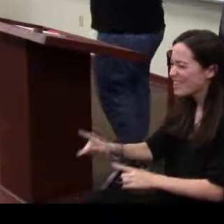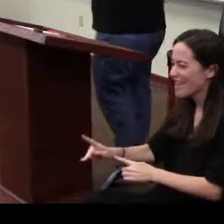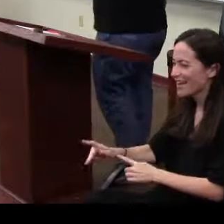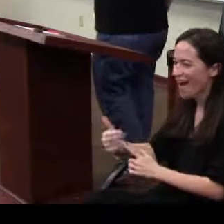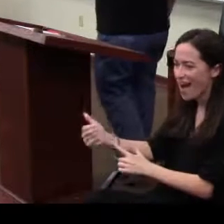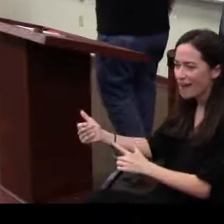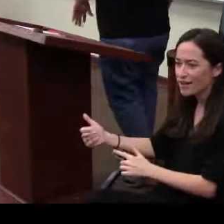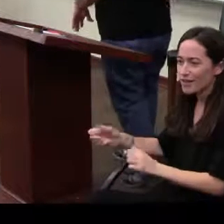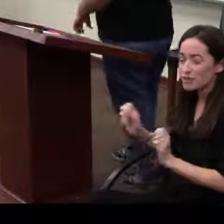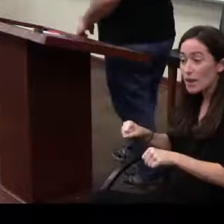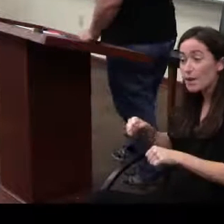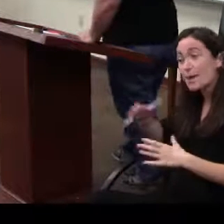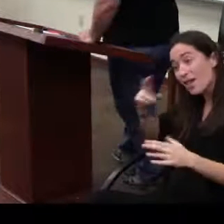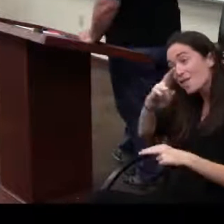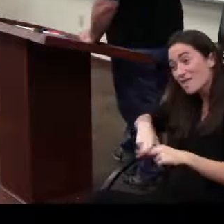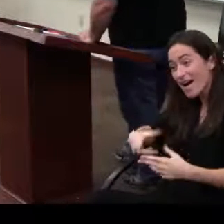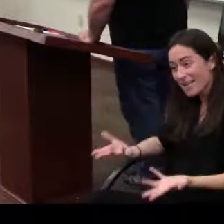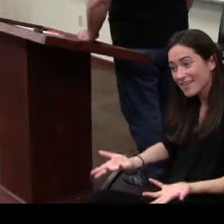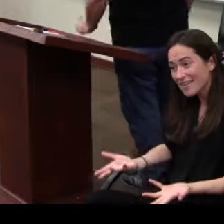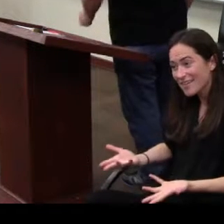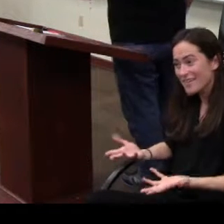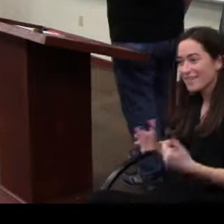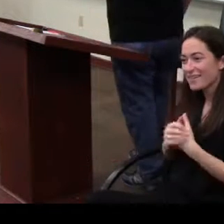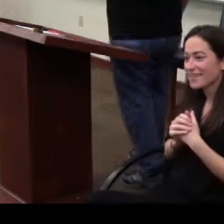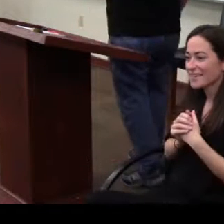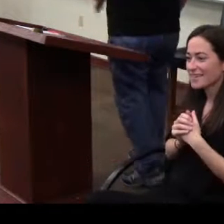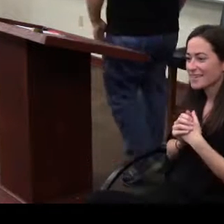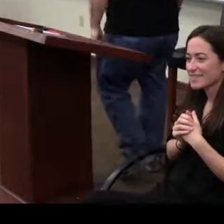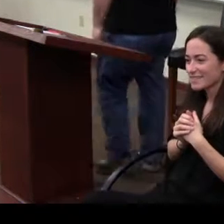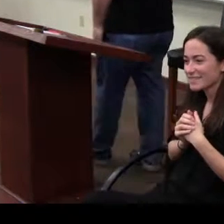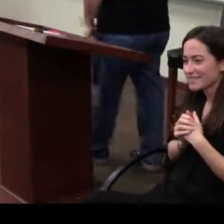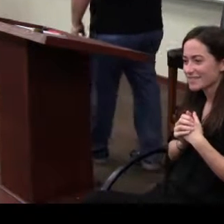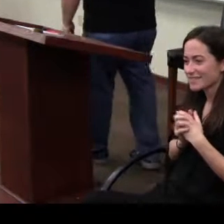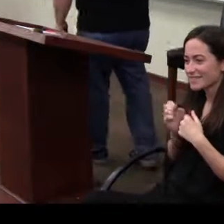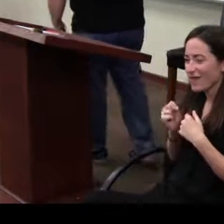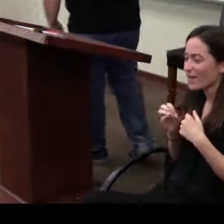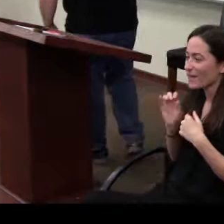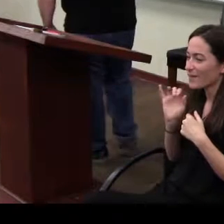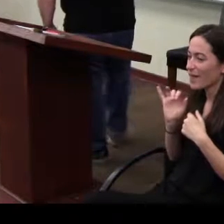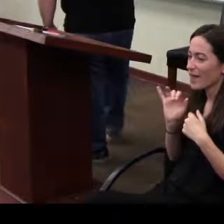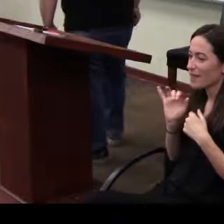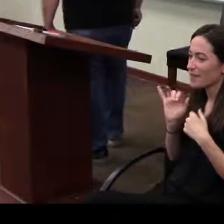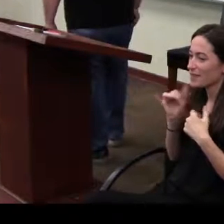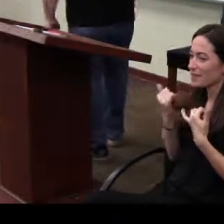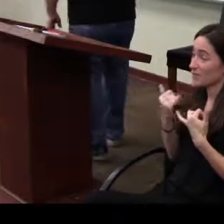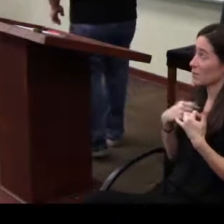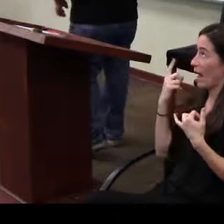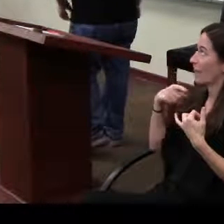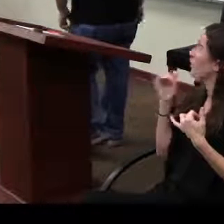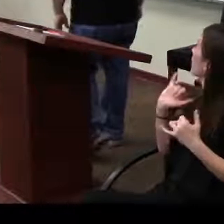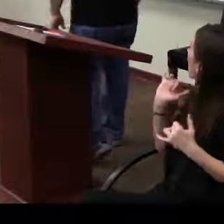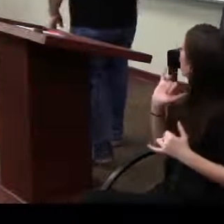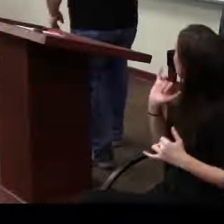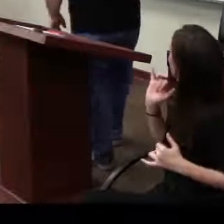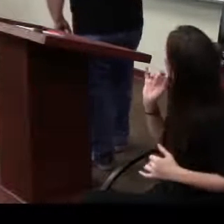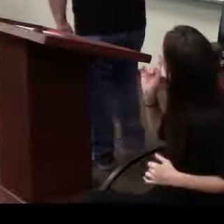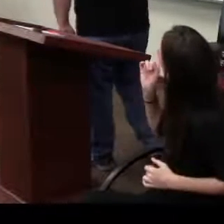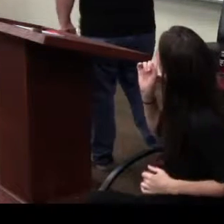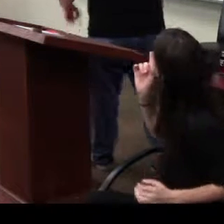It's a challenge. This can be a ton of fun. It really can. So I've kind of covered this. This is what I look like when I watch it most of the